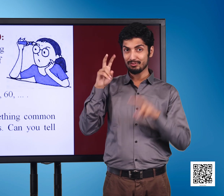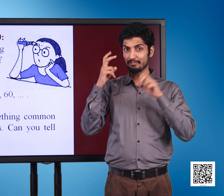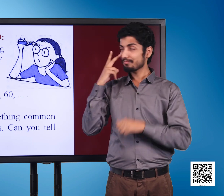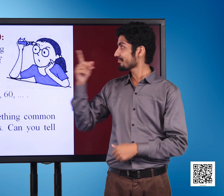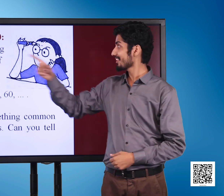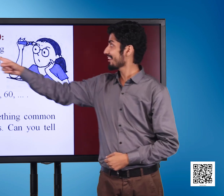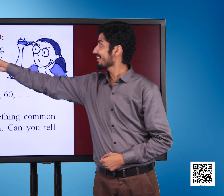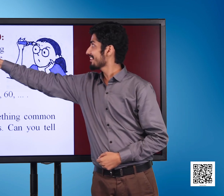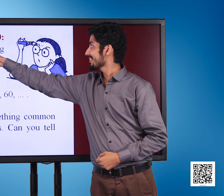Divisibility by 10.